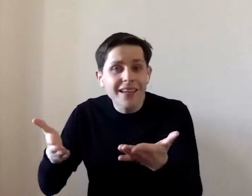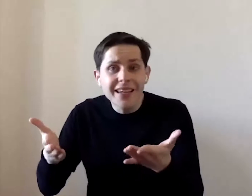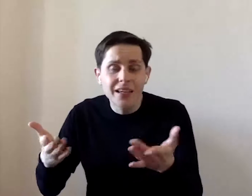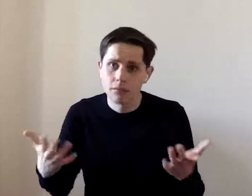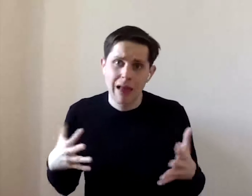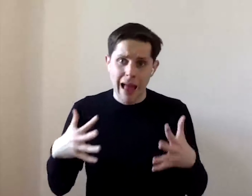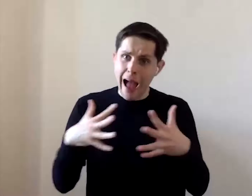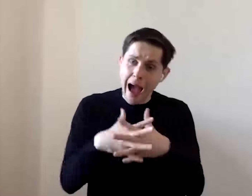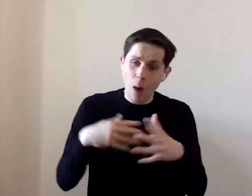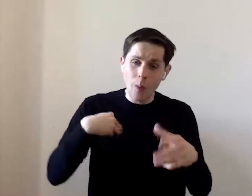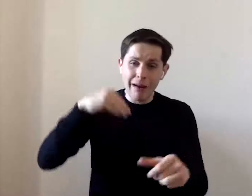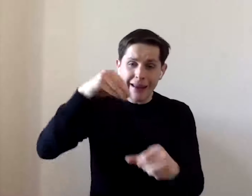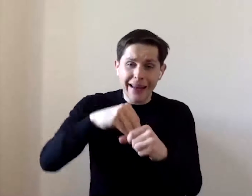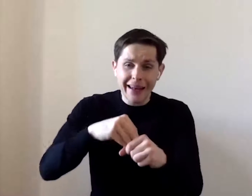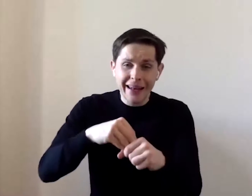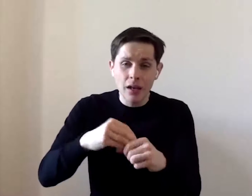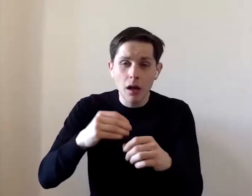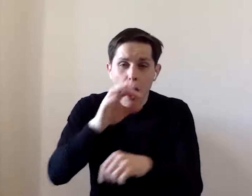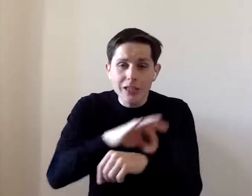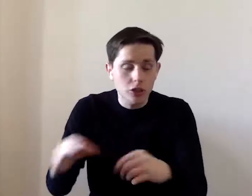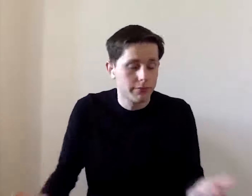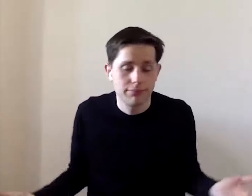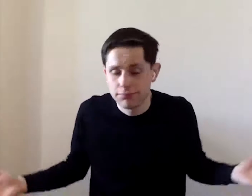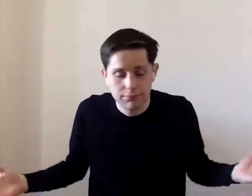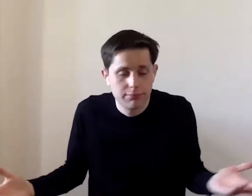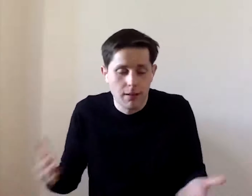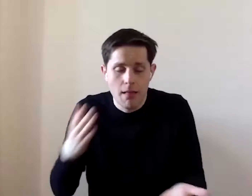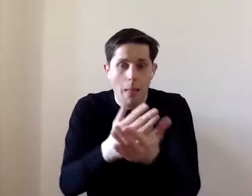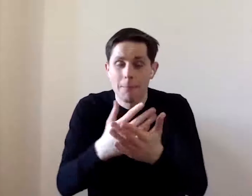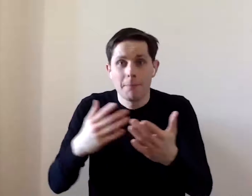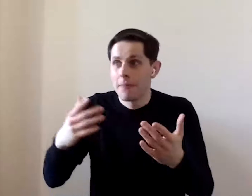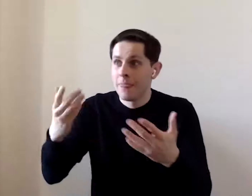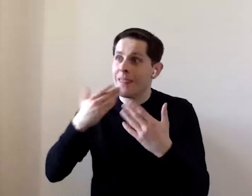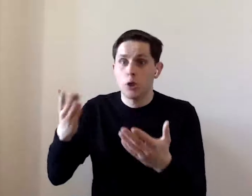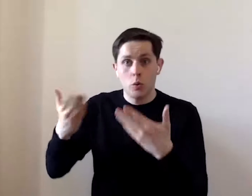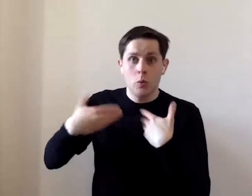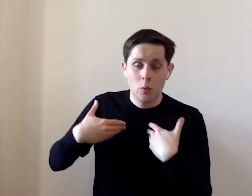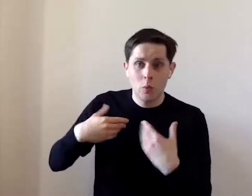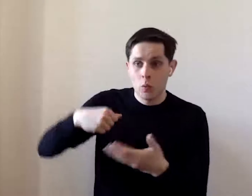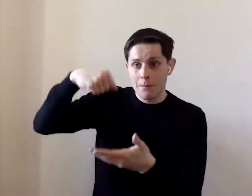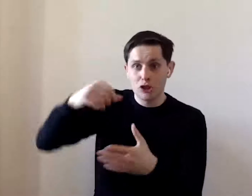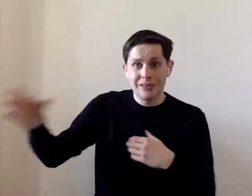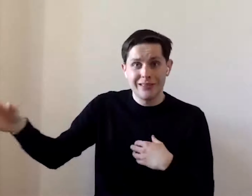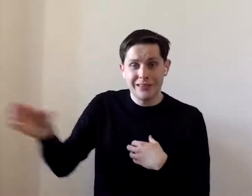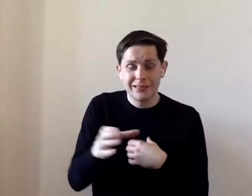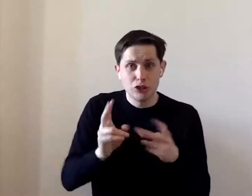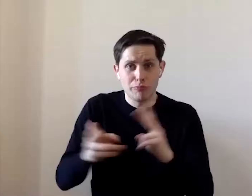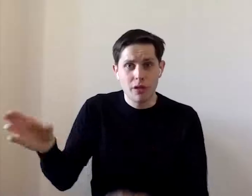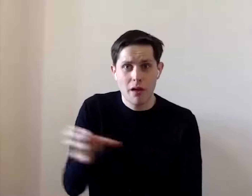I definitely think I would have found it difficult. It's a definite possibility that there would have been more barriers to me without that first experience. You need that